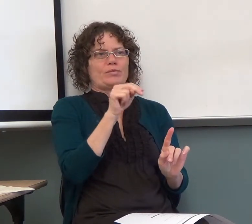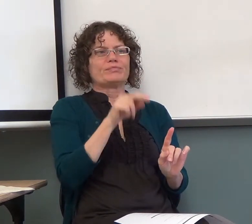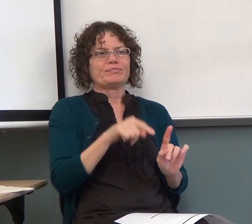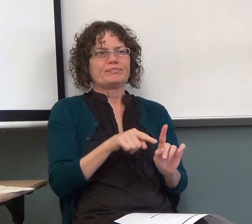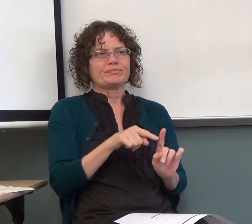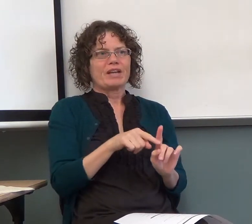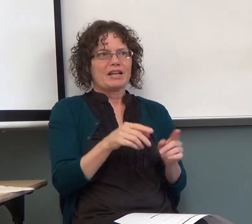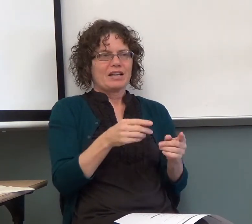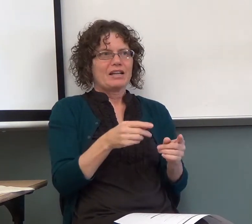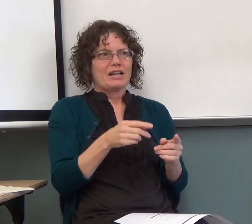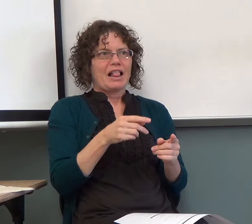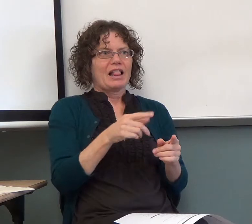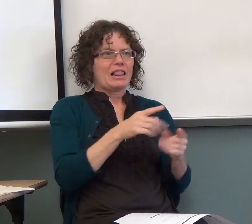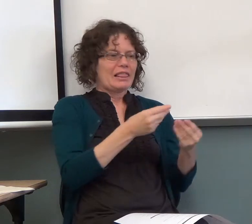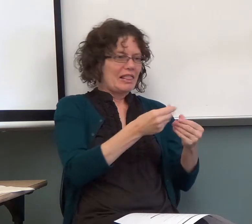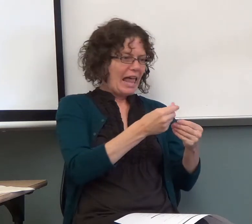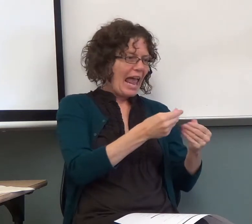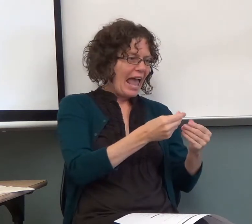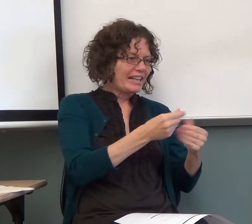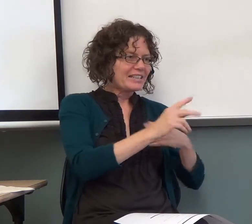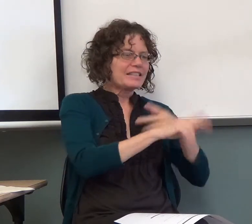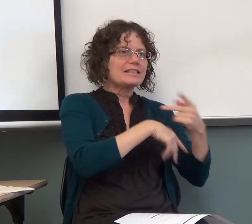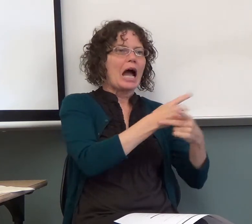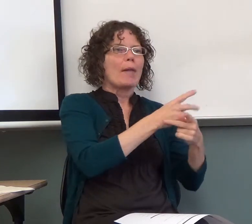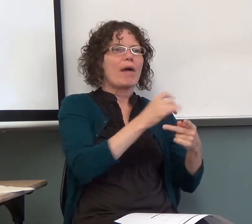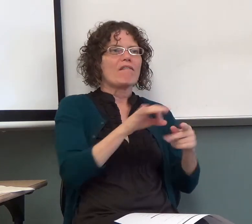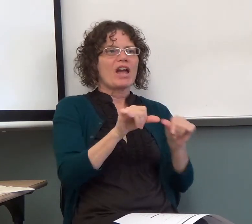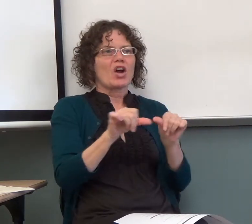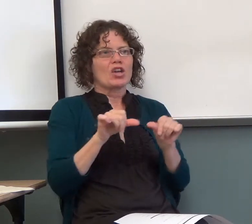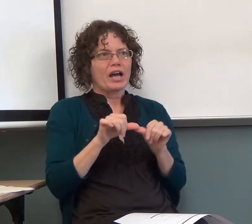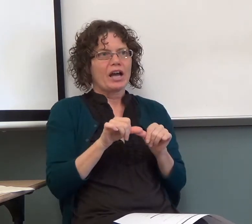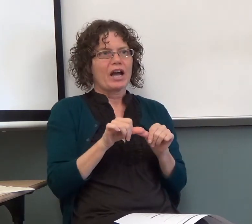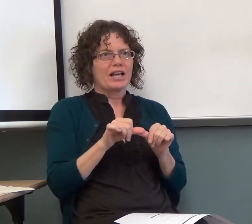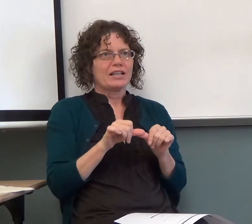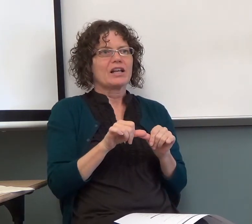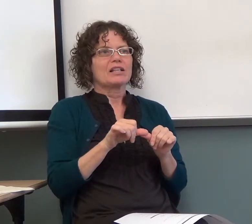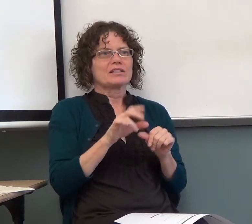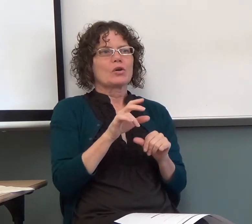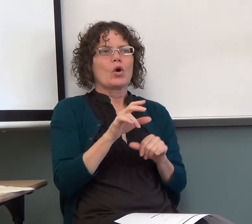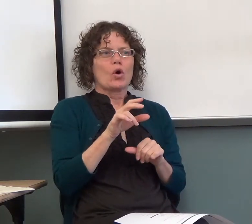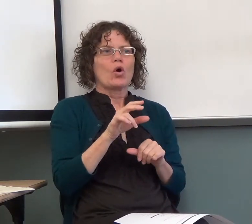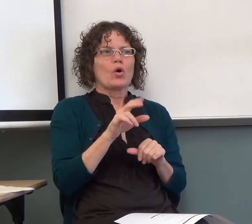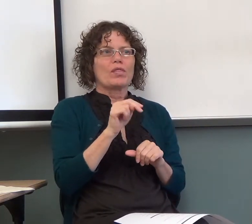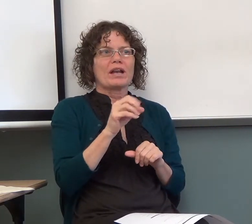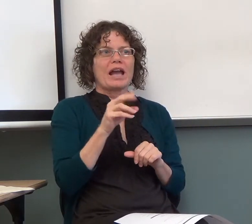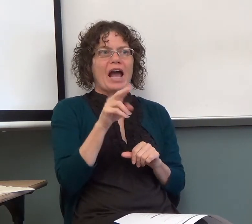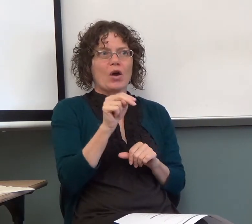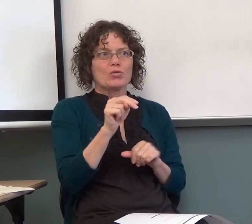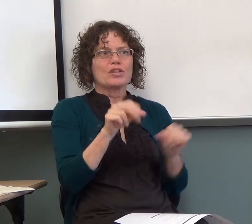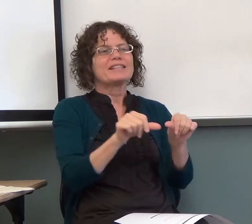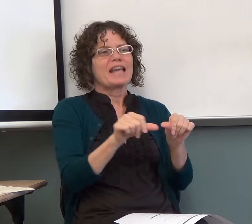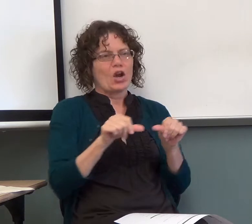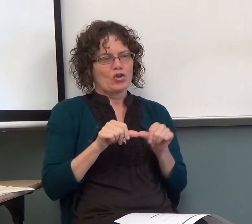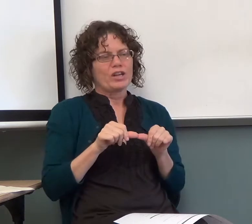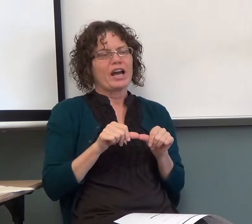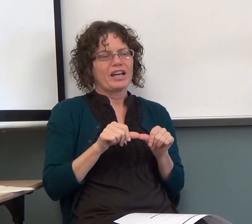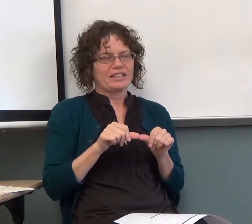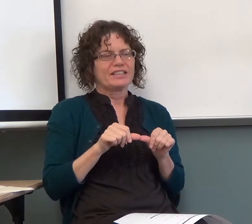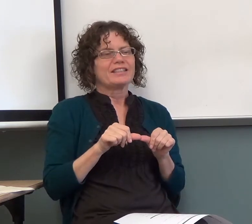of area. So that's So the. land. So what's our noun there? The land. No. Area. Area. It's being described. It's